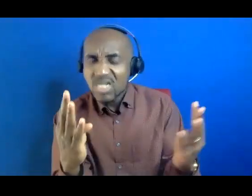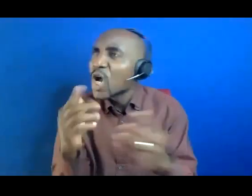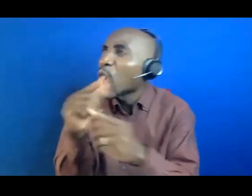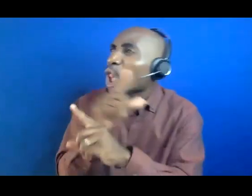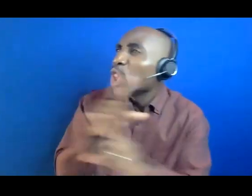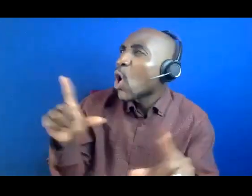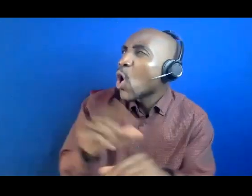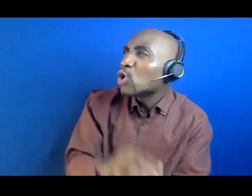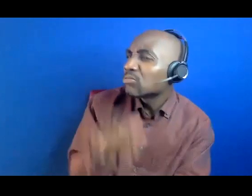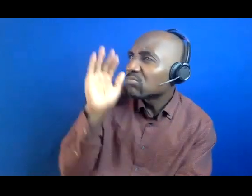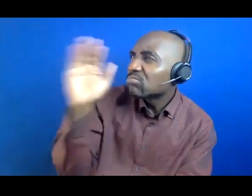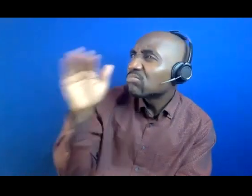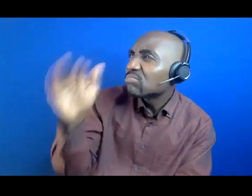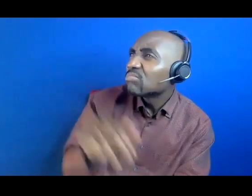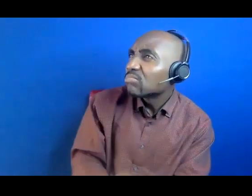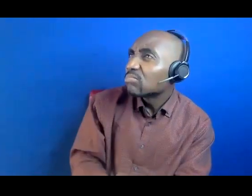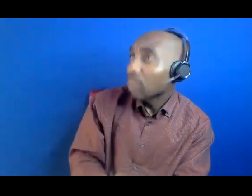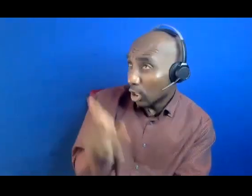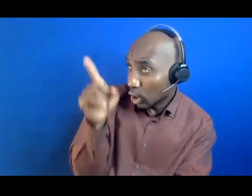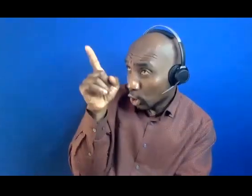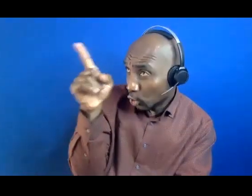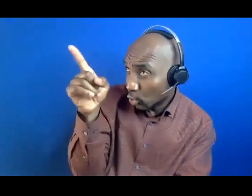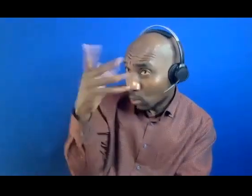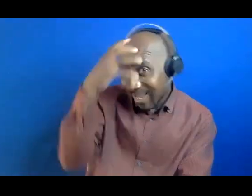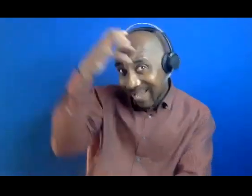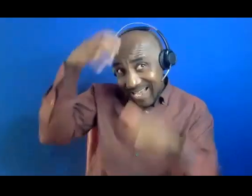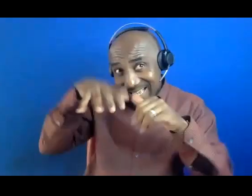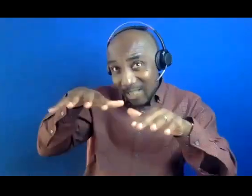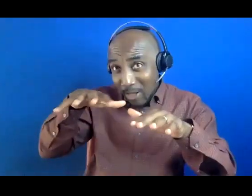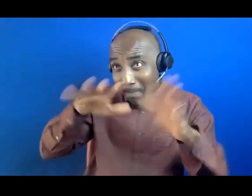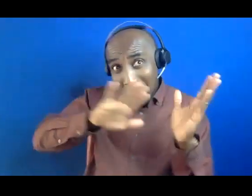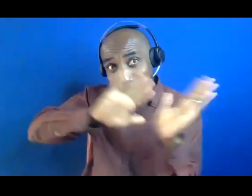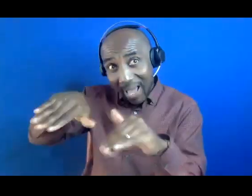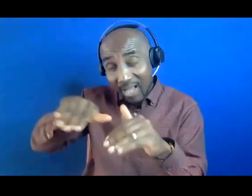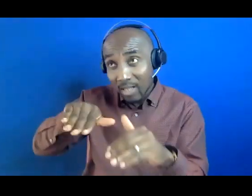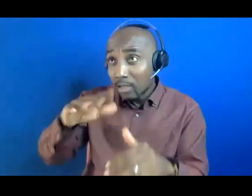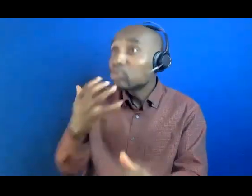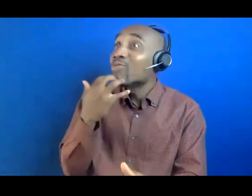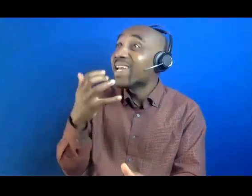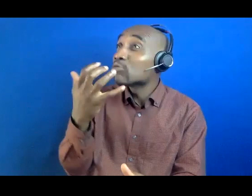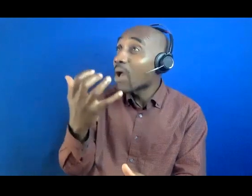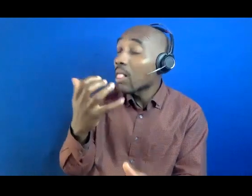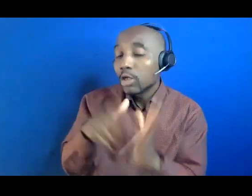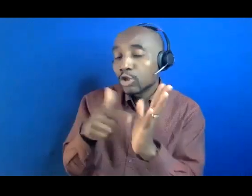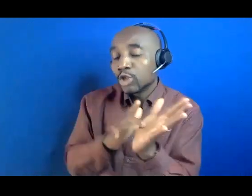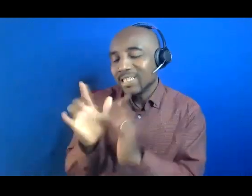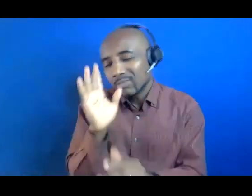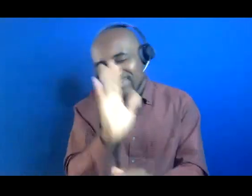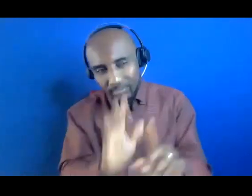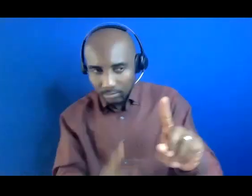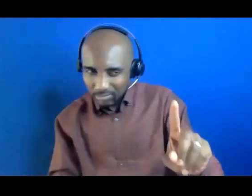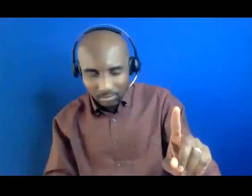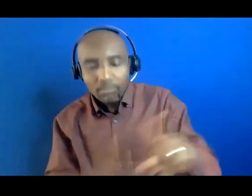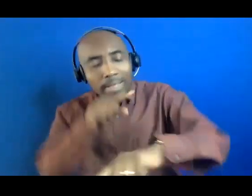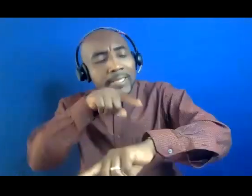"Lord, are you at this time going to restore the kingdom to Israel?" He said to them, "It is not for you to know